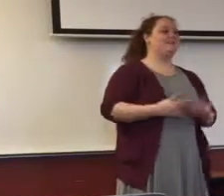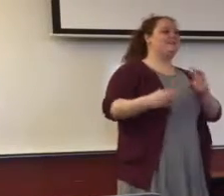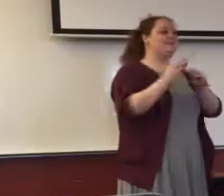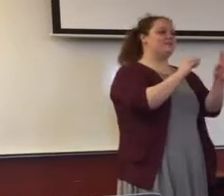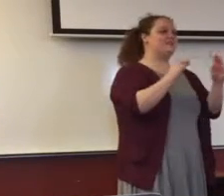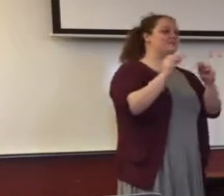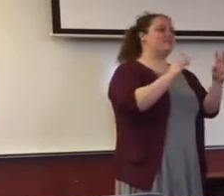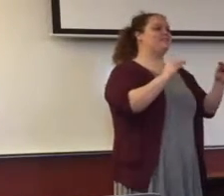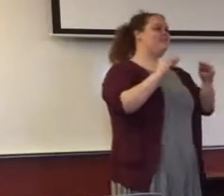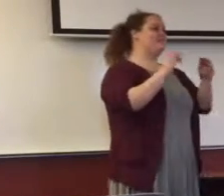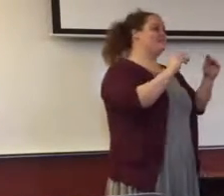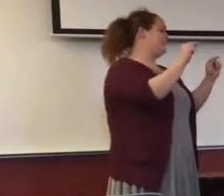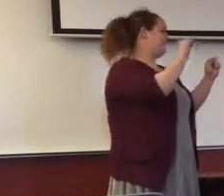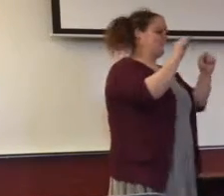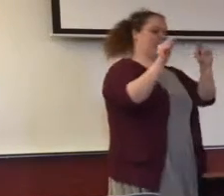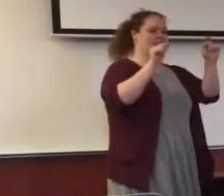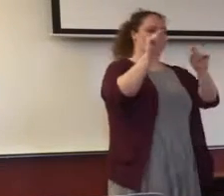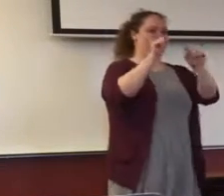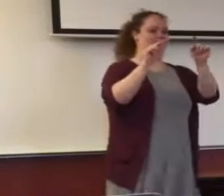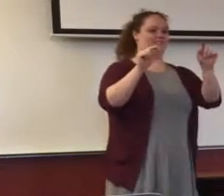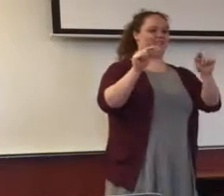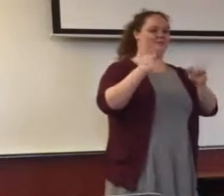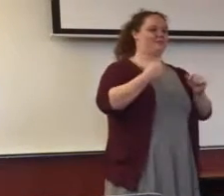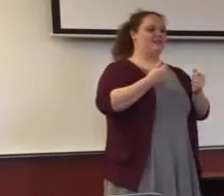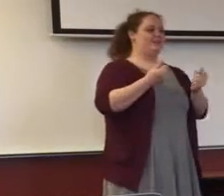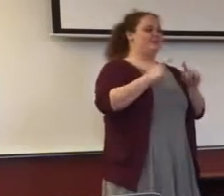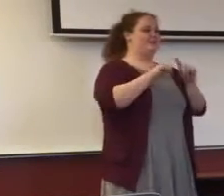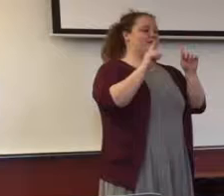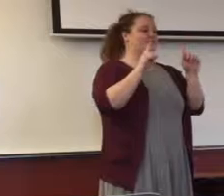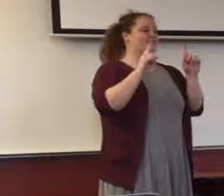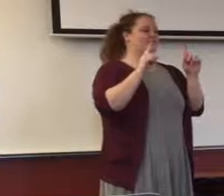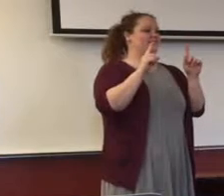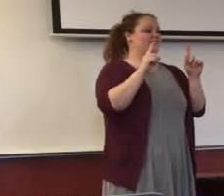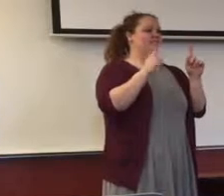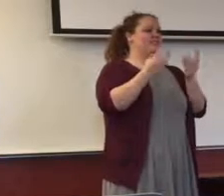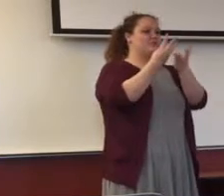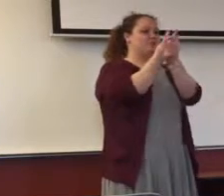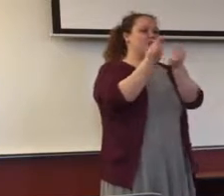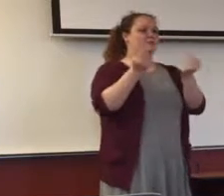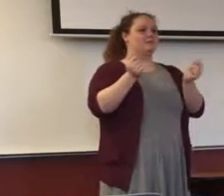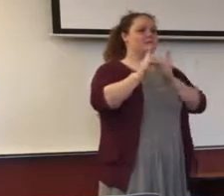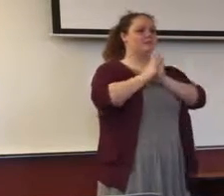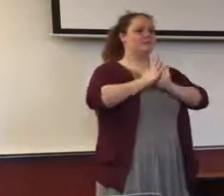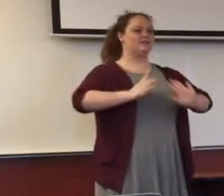So everybody was like commenting. I was trying to like catch up, but then it just. Yep.